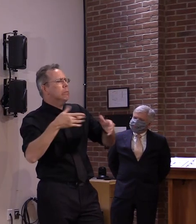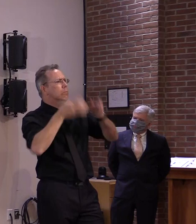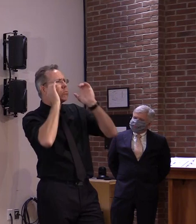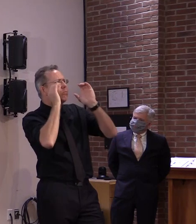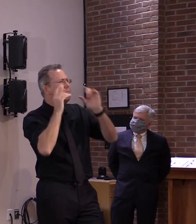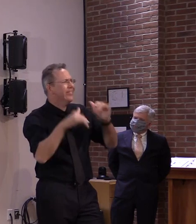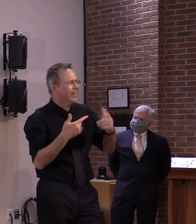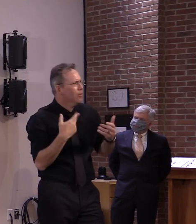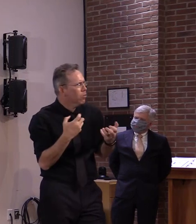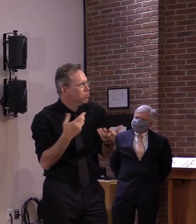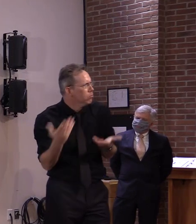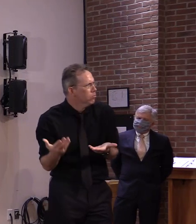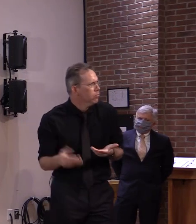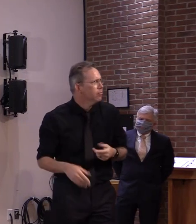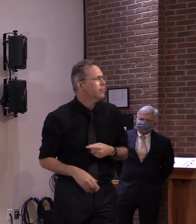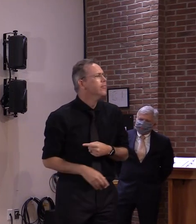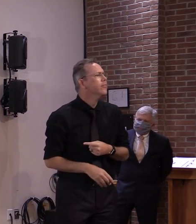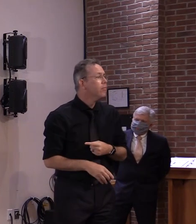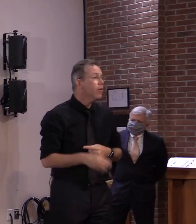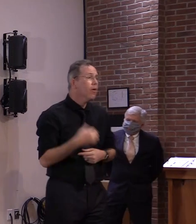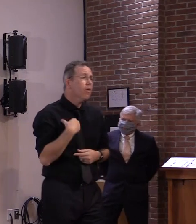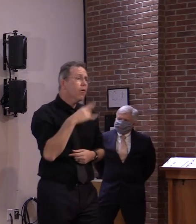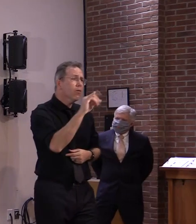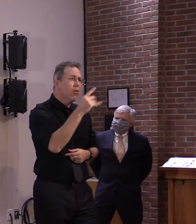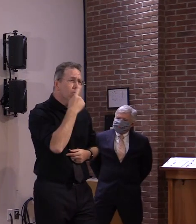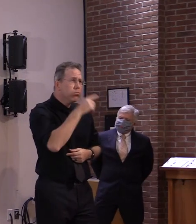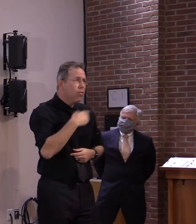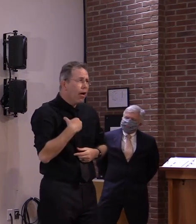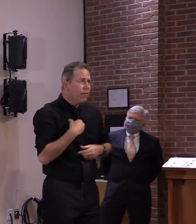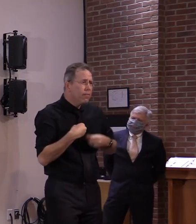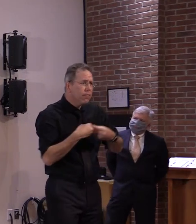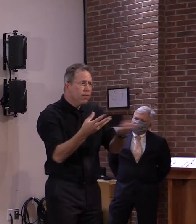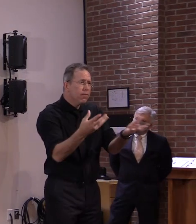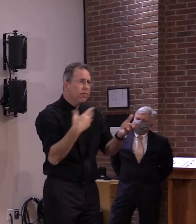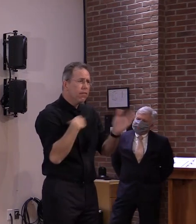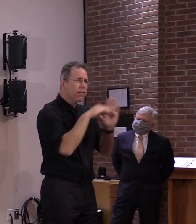those positive cases that we encounter, so